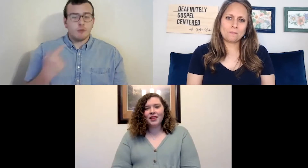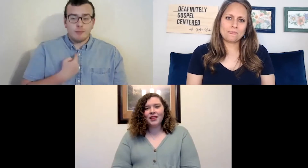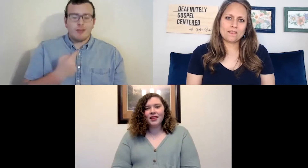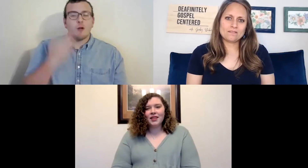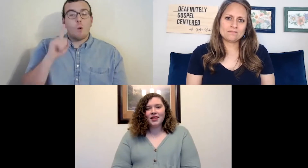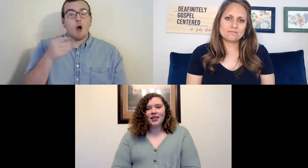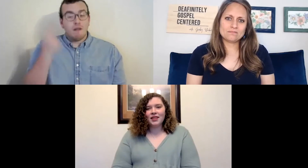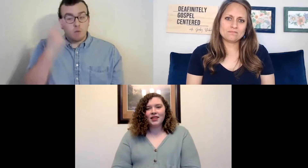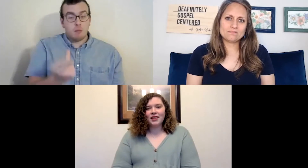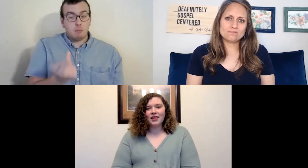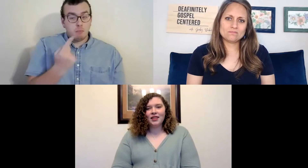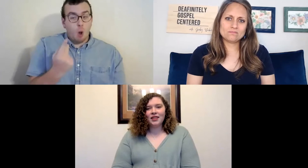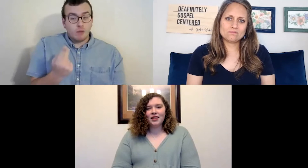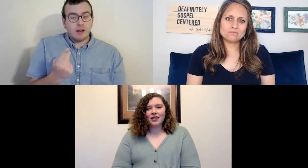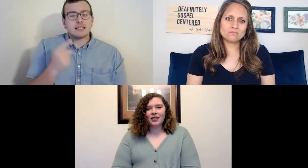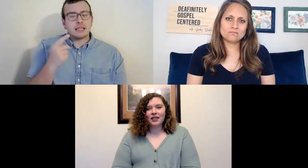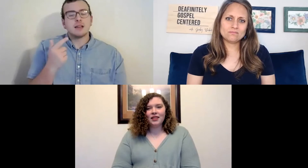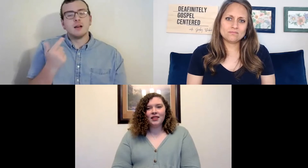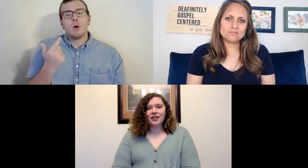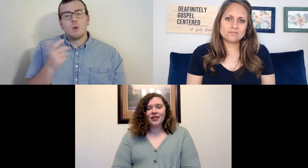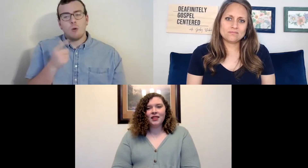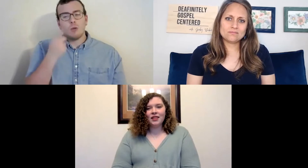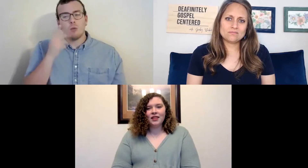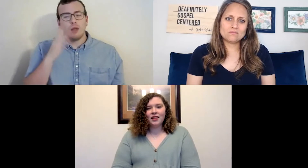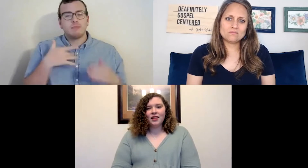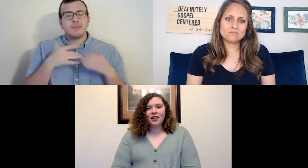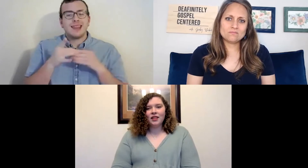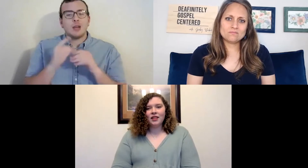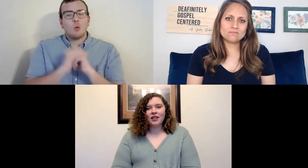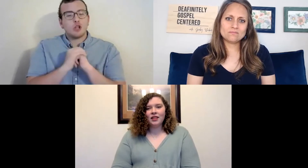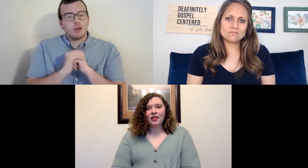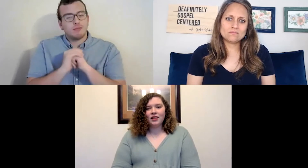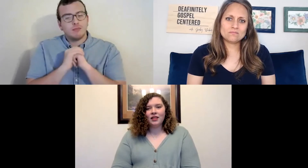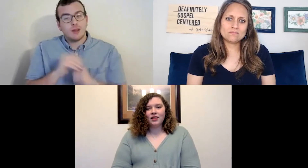both of us is because we tended to lead worship.